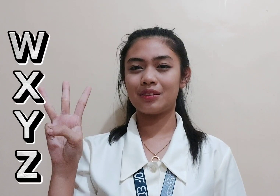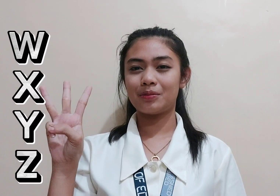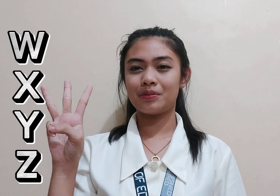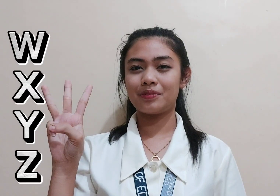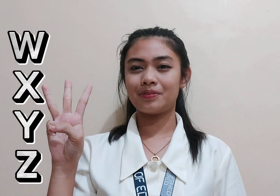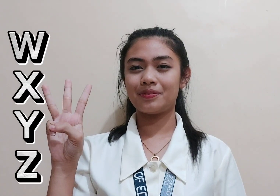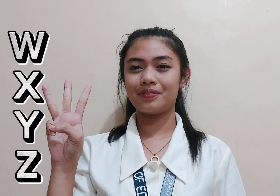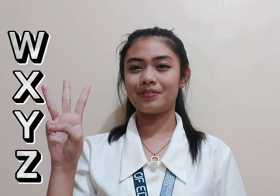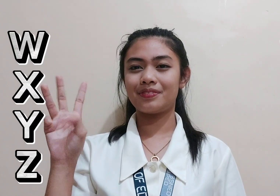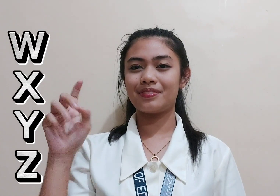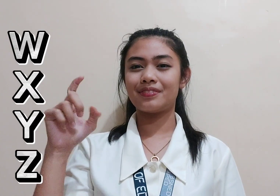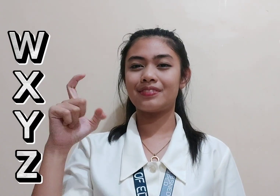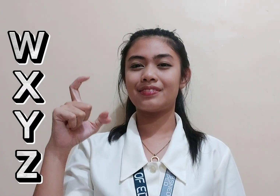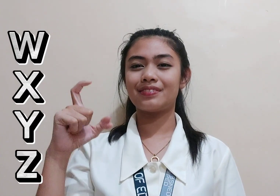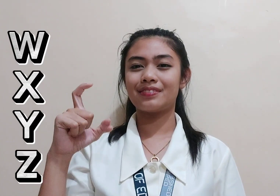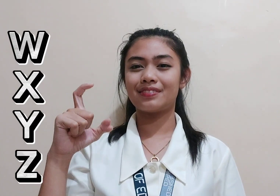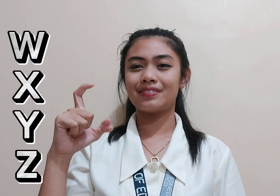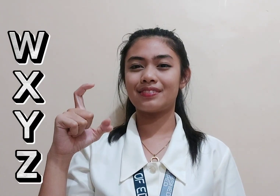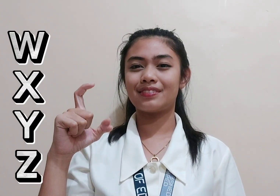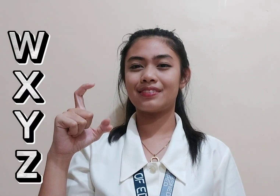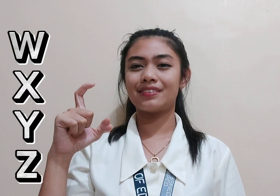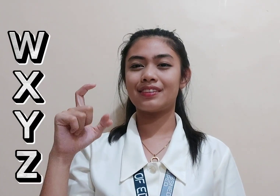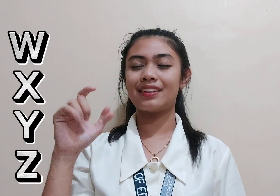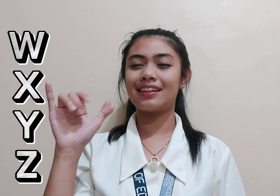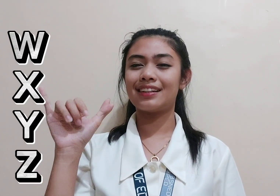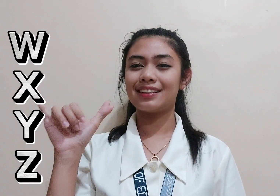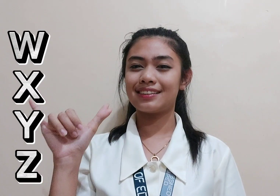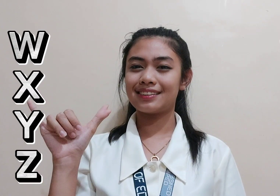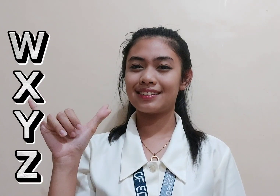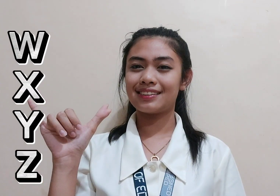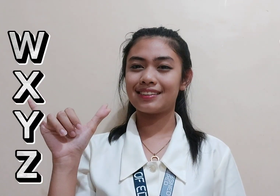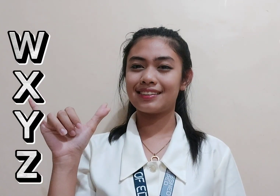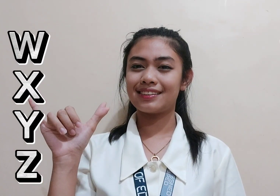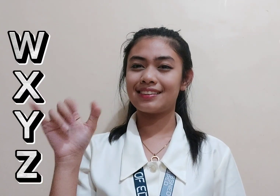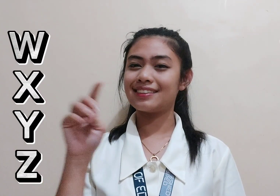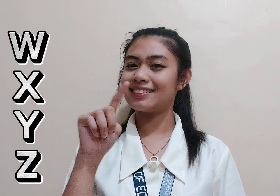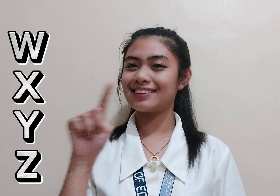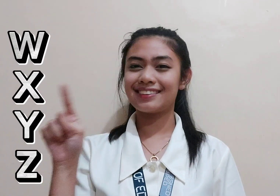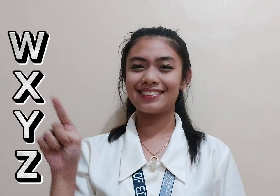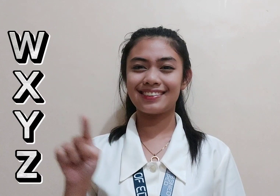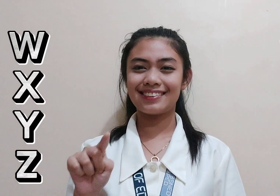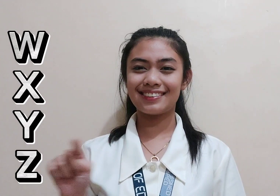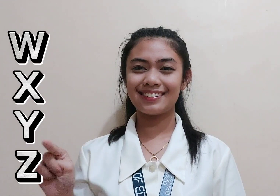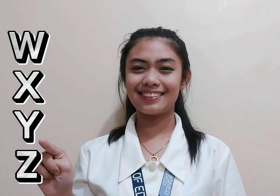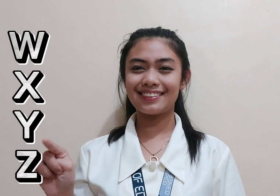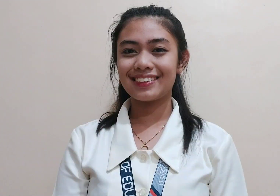W, X, Y, Z.